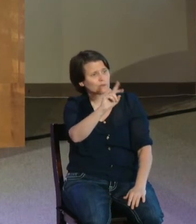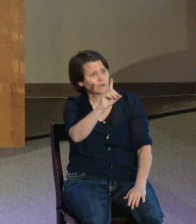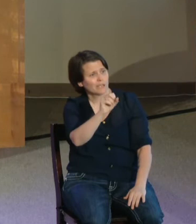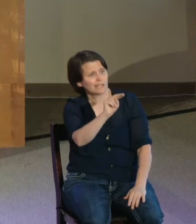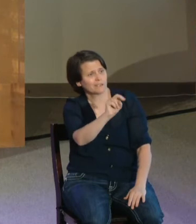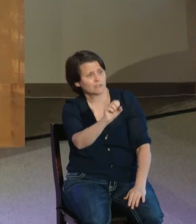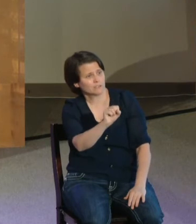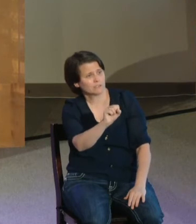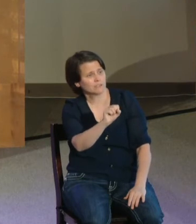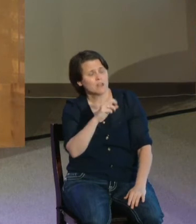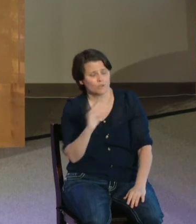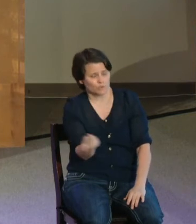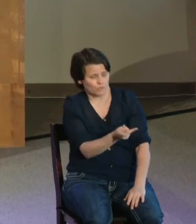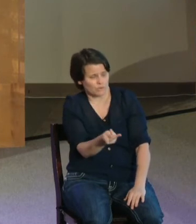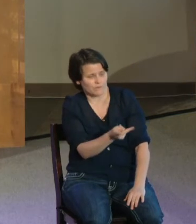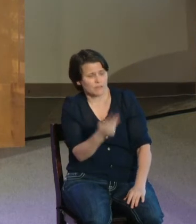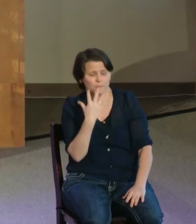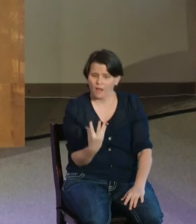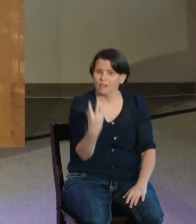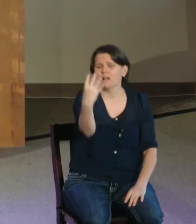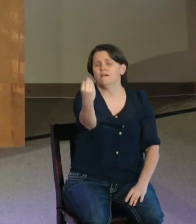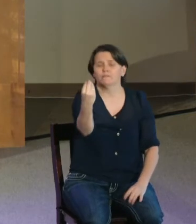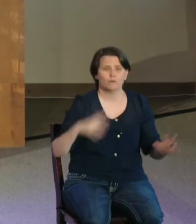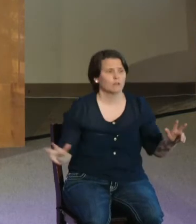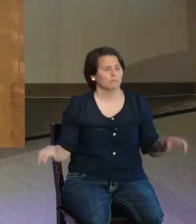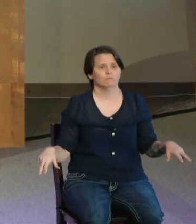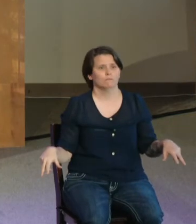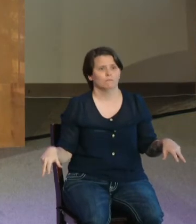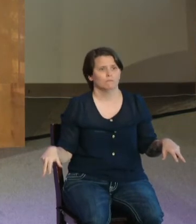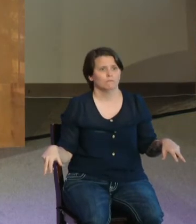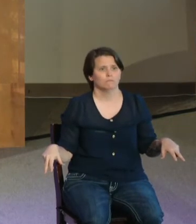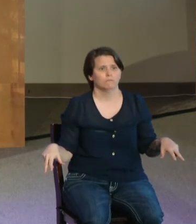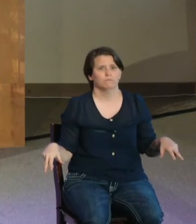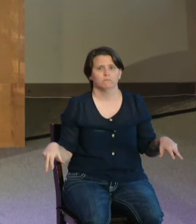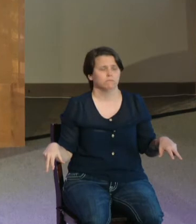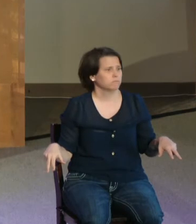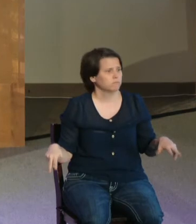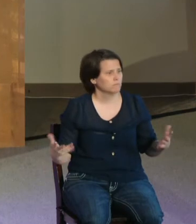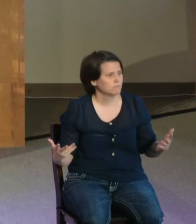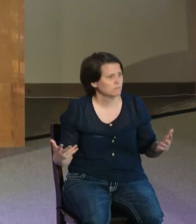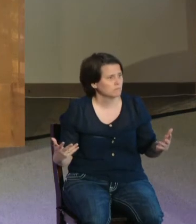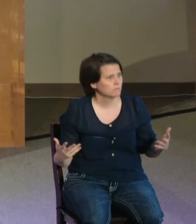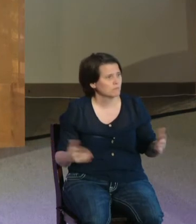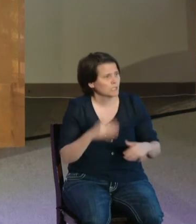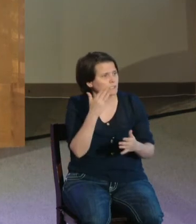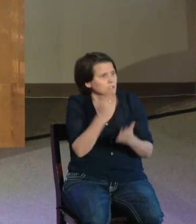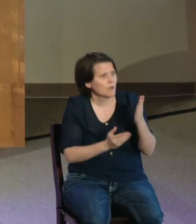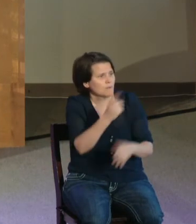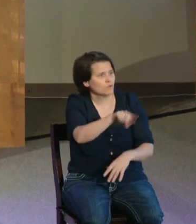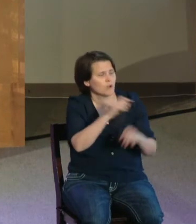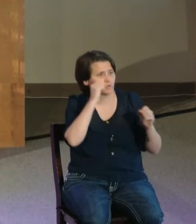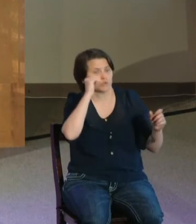There was an abrupt departure, and many of you were surprised, and frankly, some of you were shocked. And